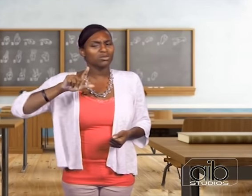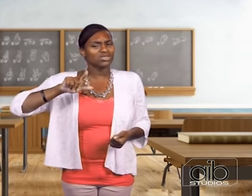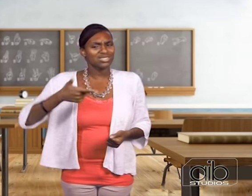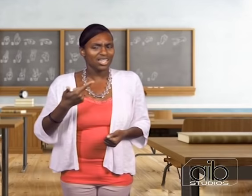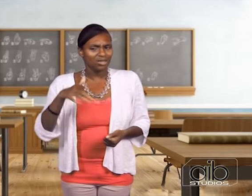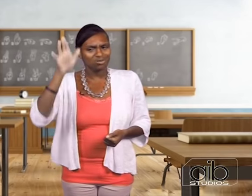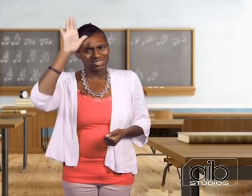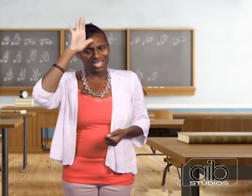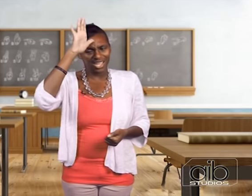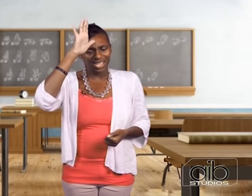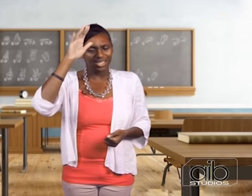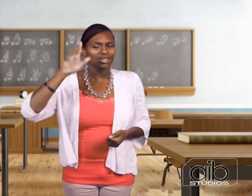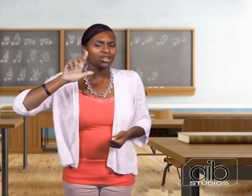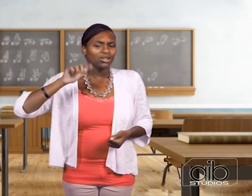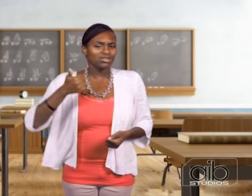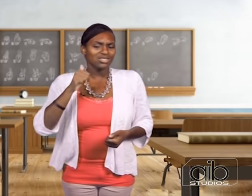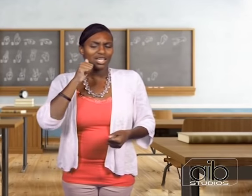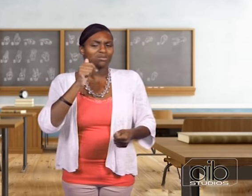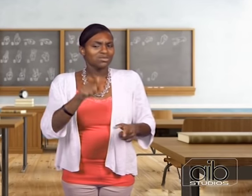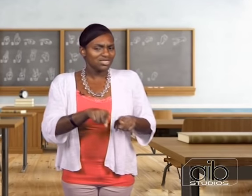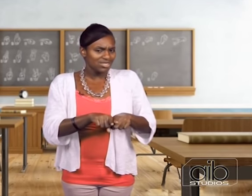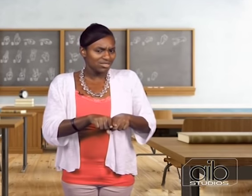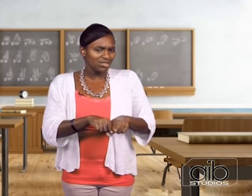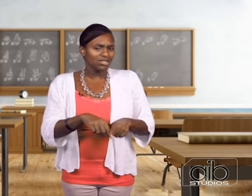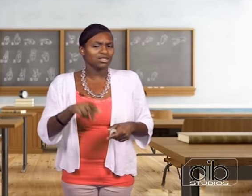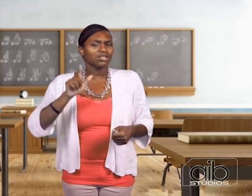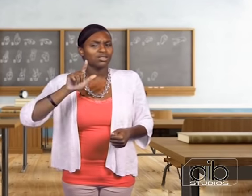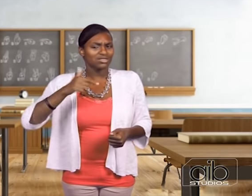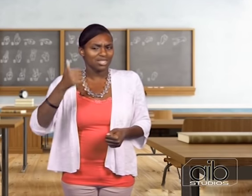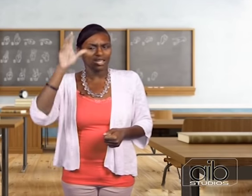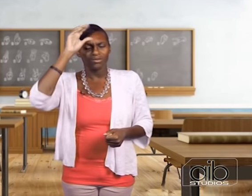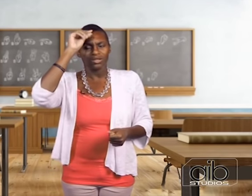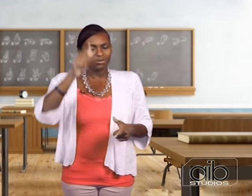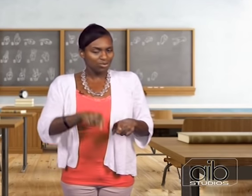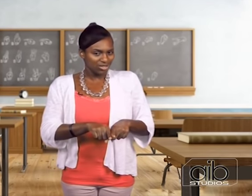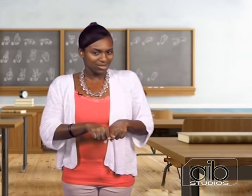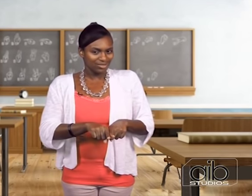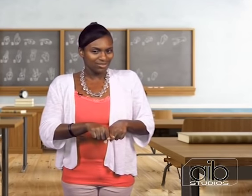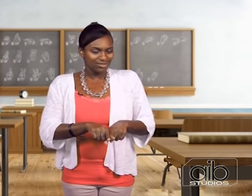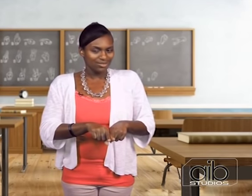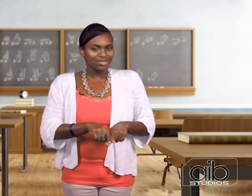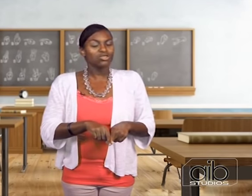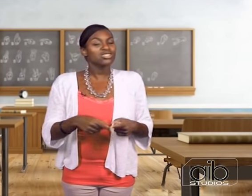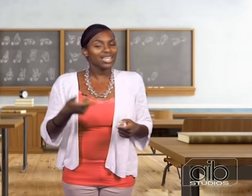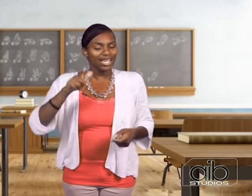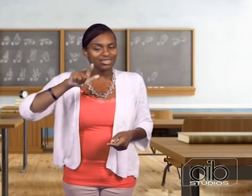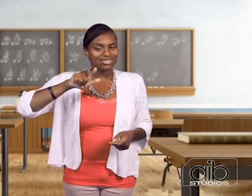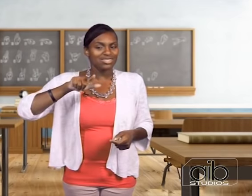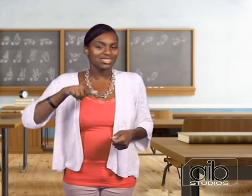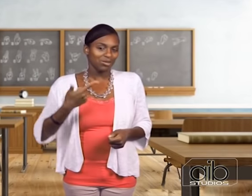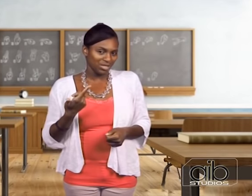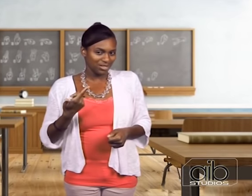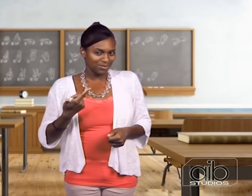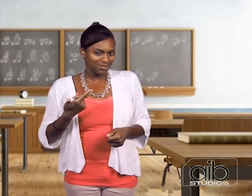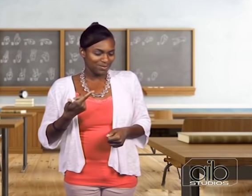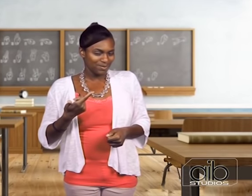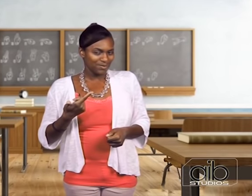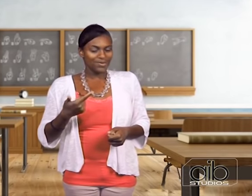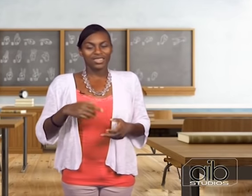or step dad or step sister or step brother. You just add just a step in it.